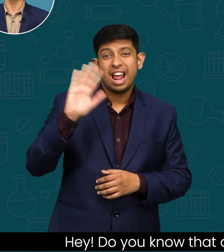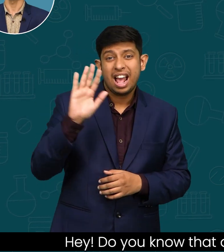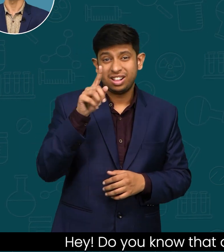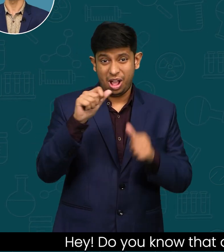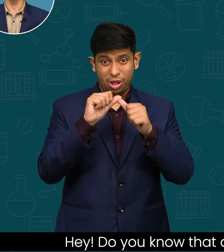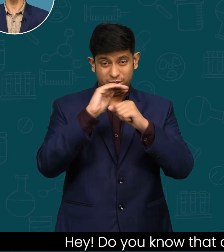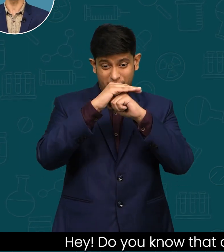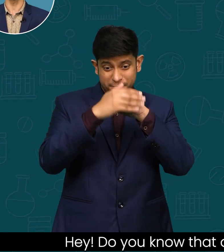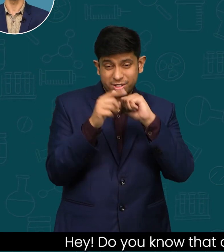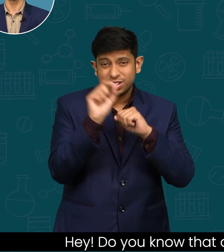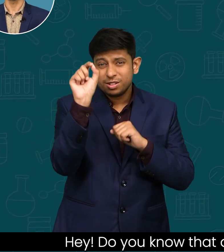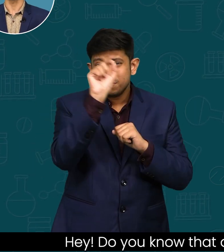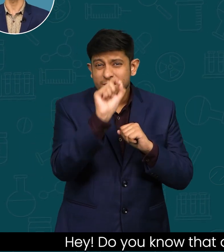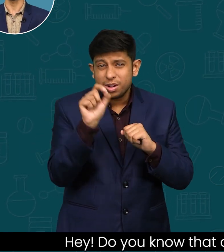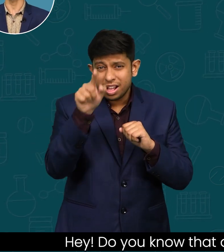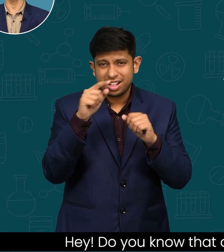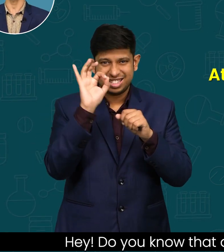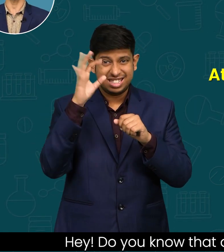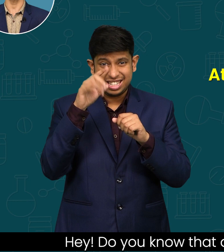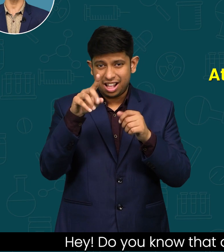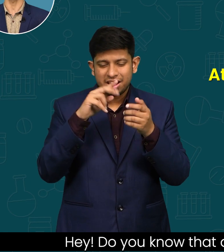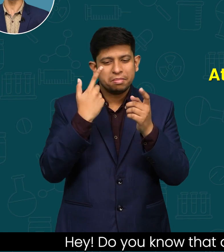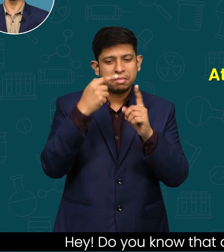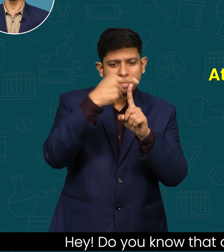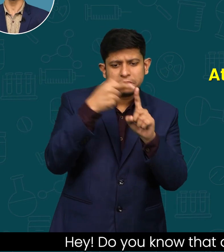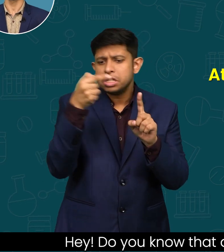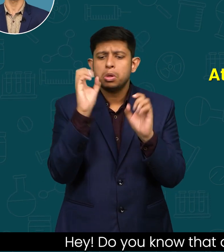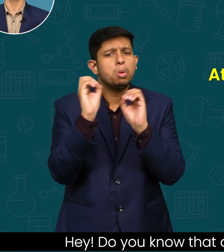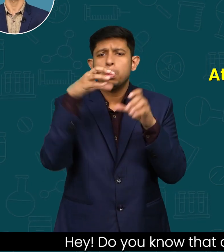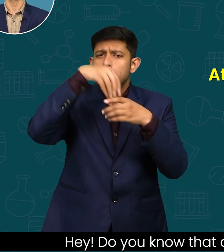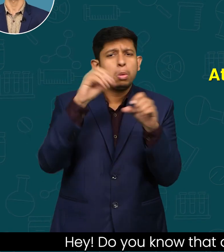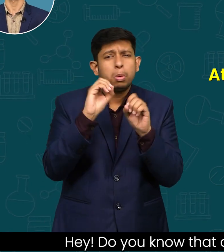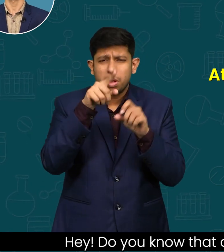Hey, do you know that an atom is electrically neutral?